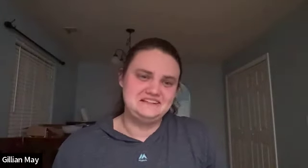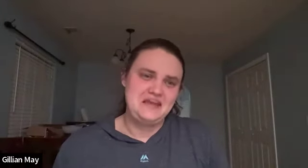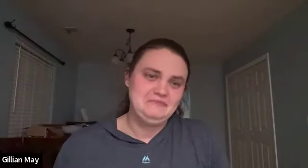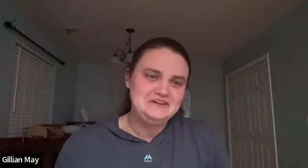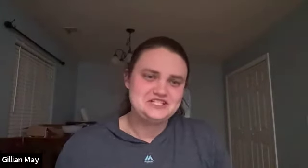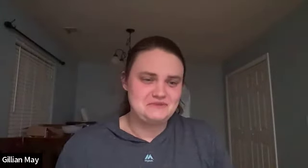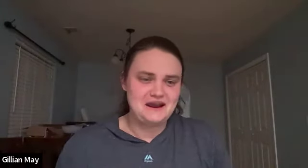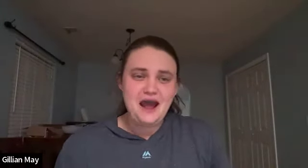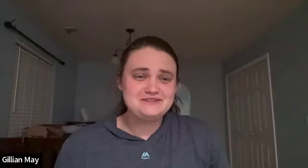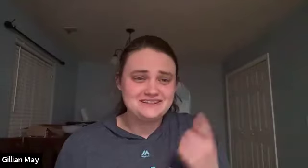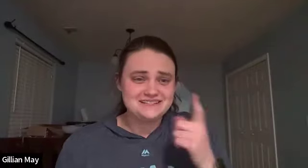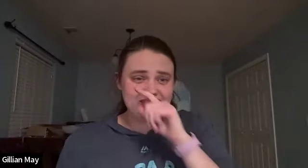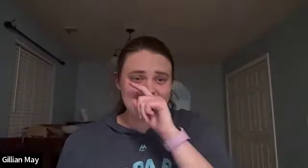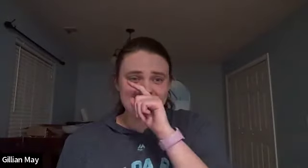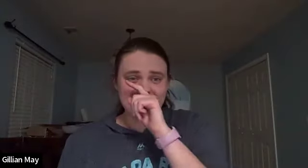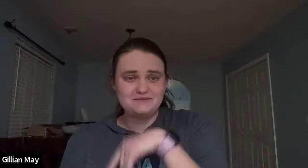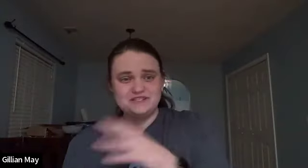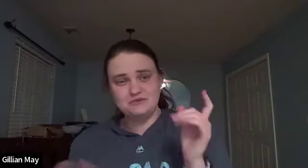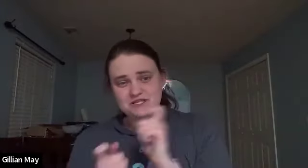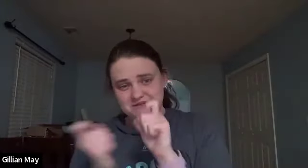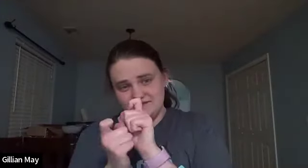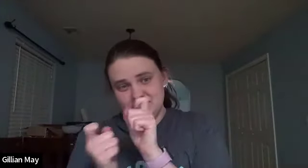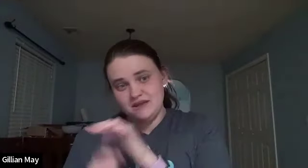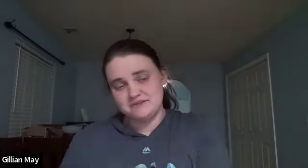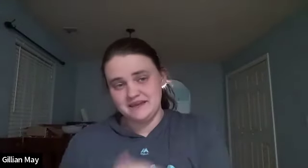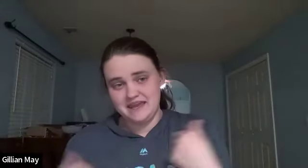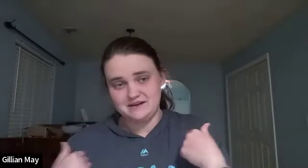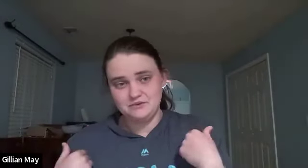yeah, she's right. I was gonna say that about the animals. The more specific you get with like animals,